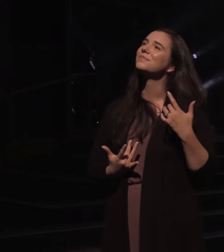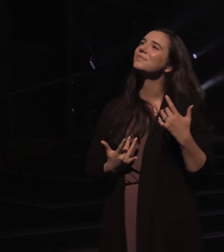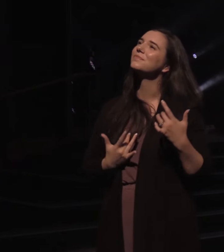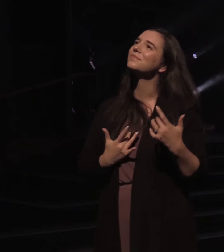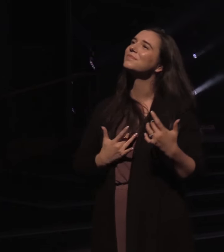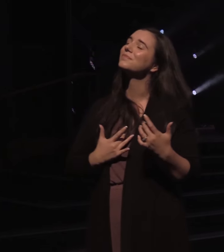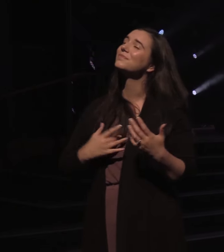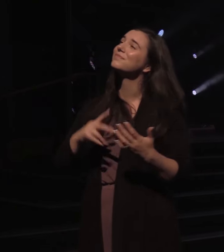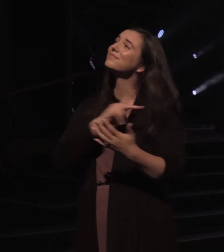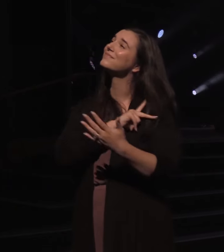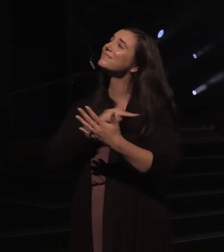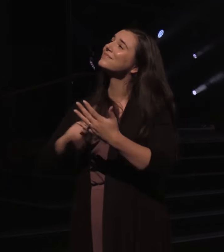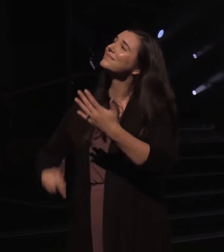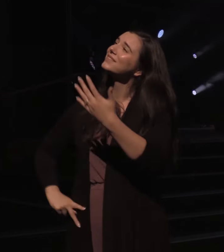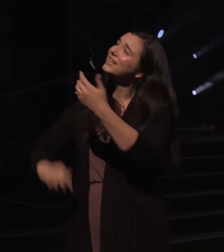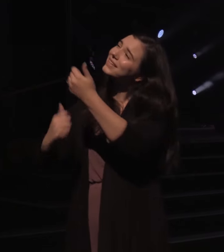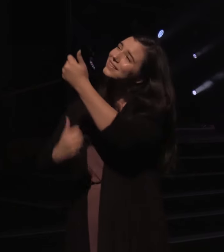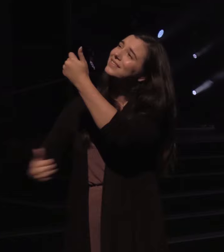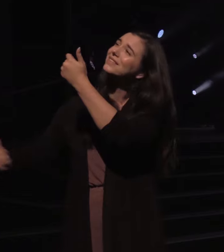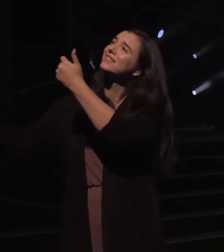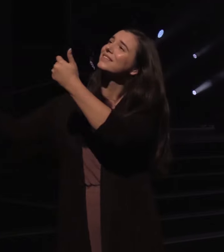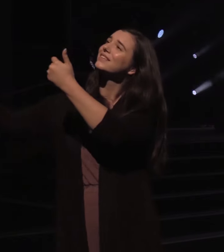rejoice, take joy.